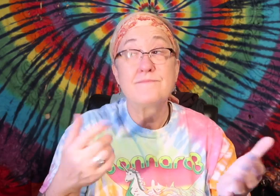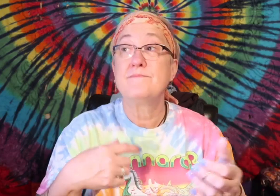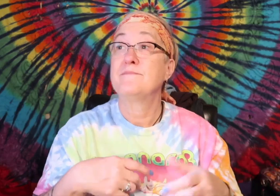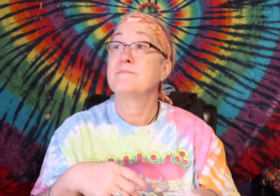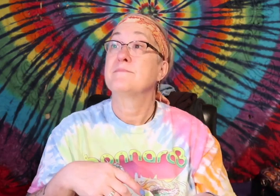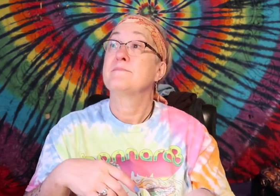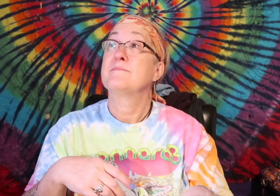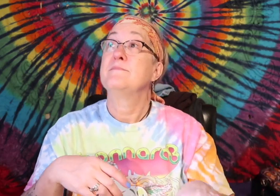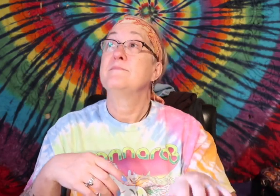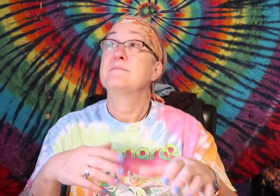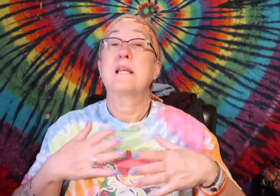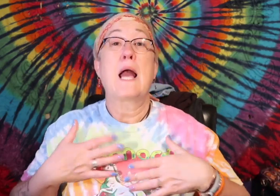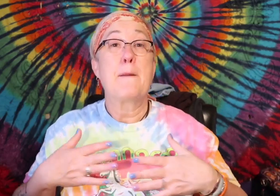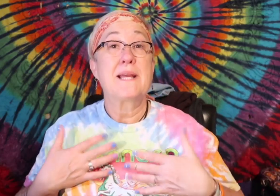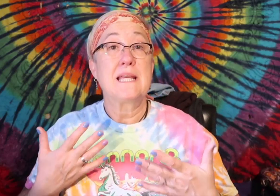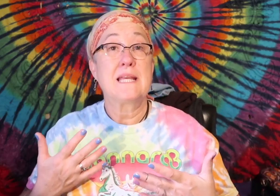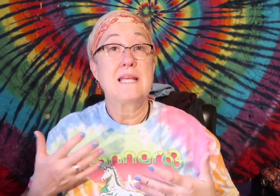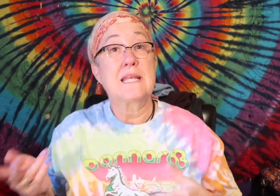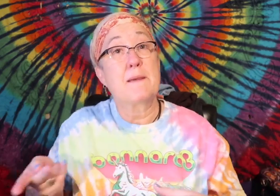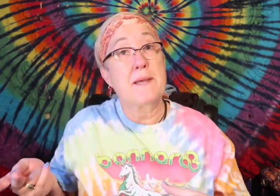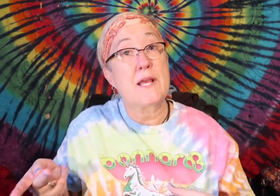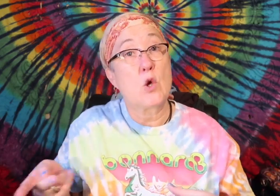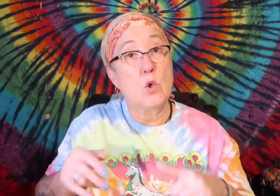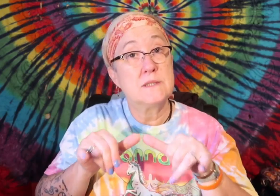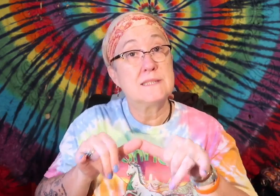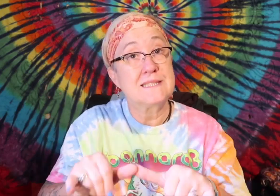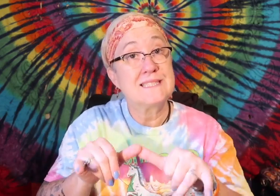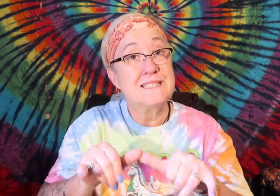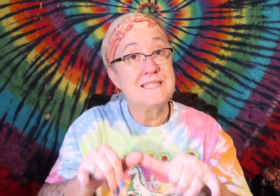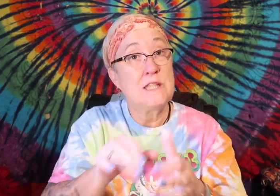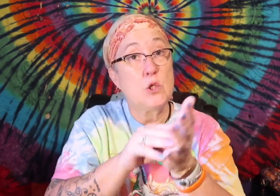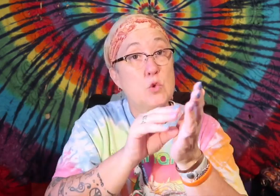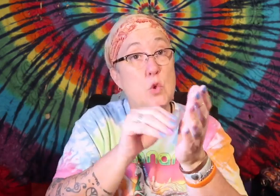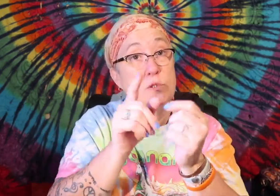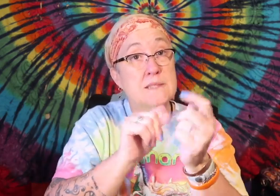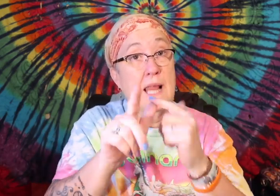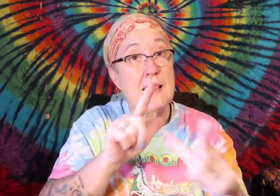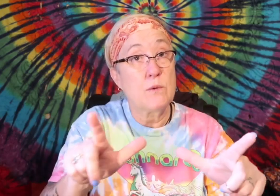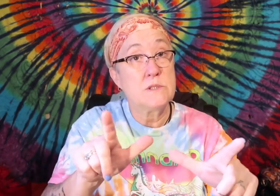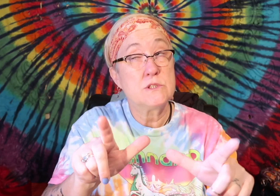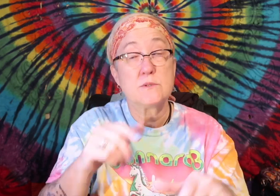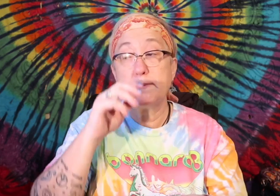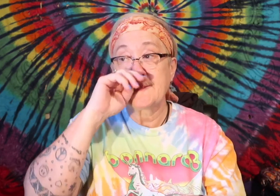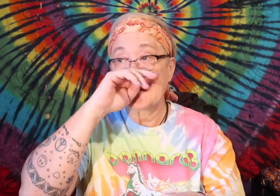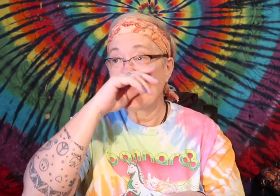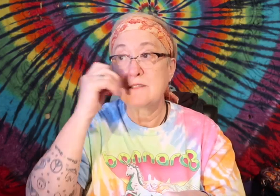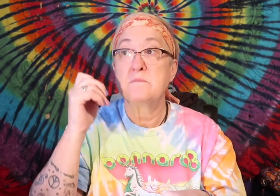I was really excited. And I was happy. But we still continued with our sign language.